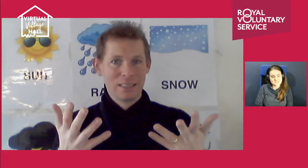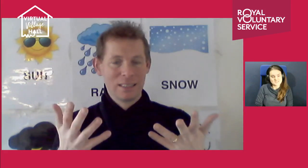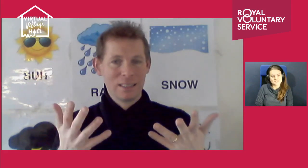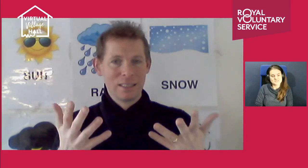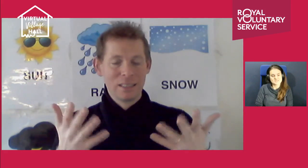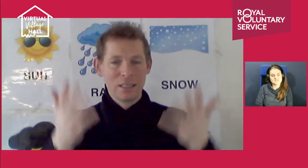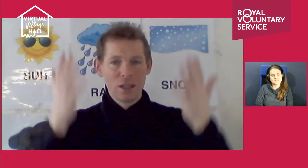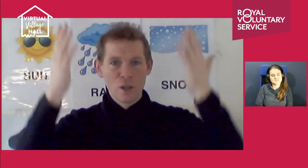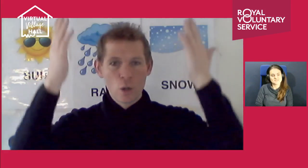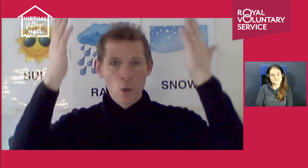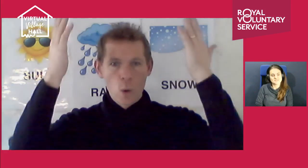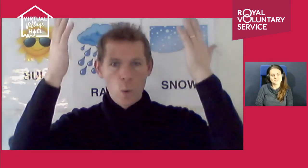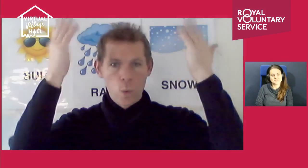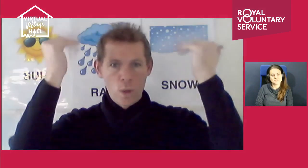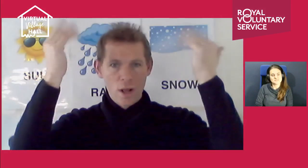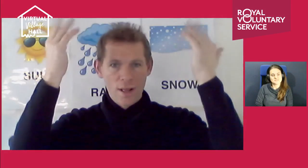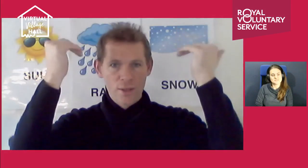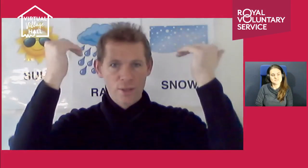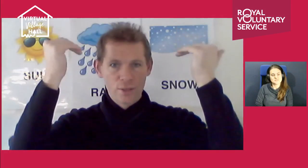today,